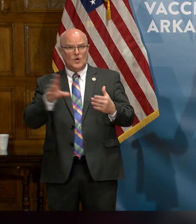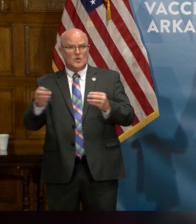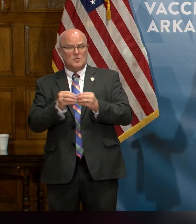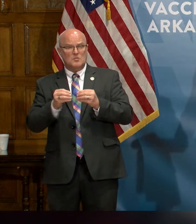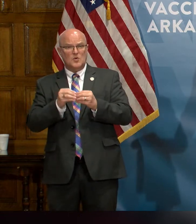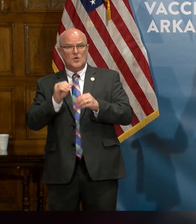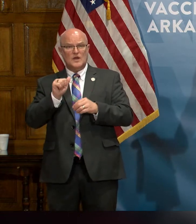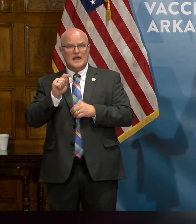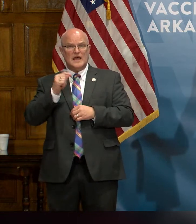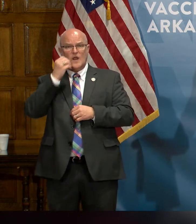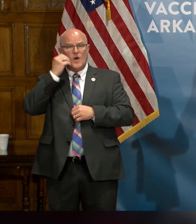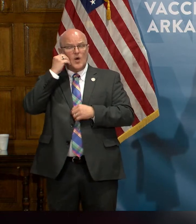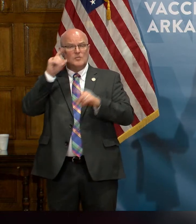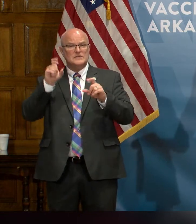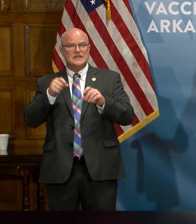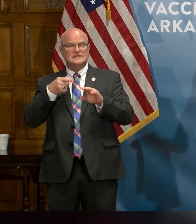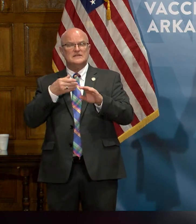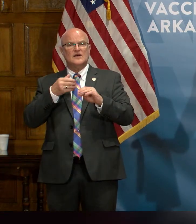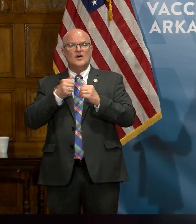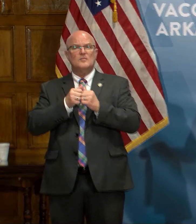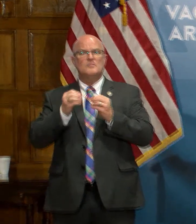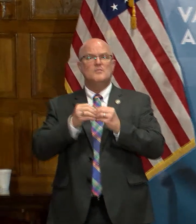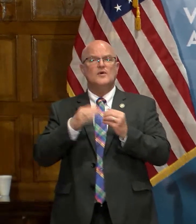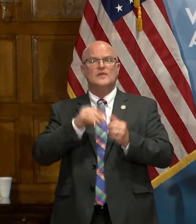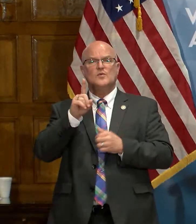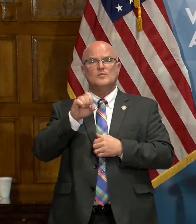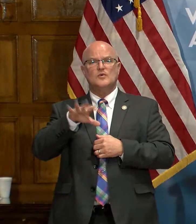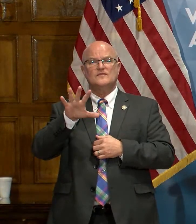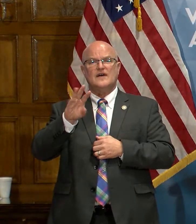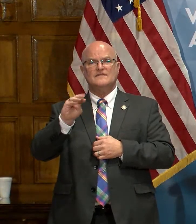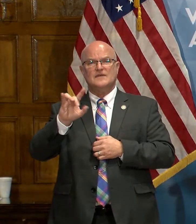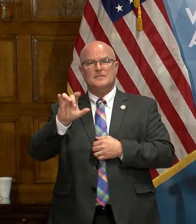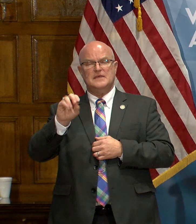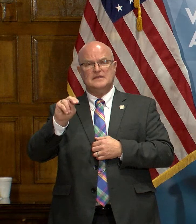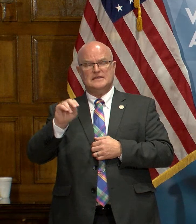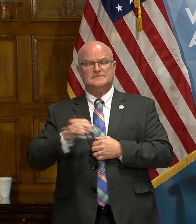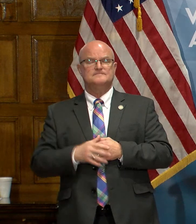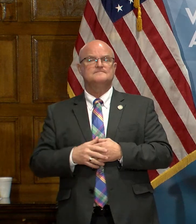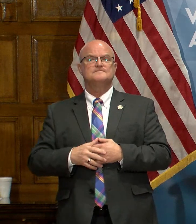additional at-home tests beyond the 1.5 million you have?